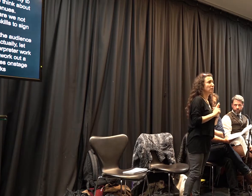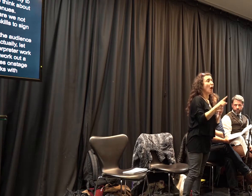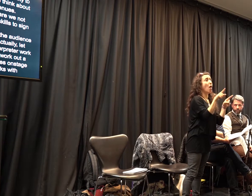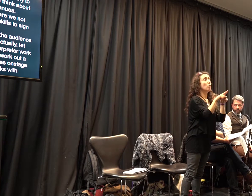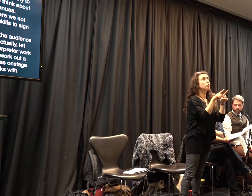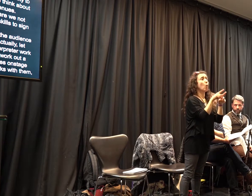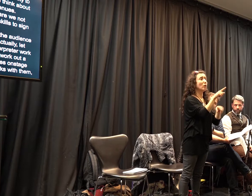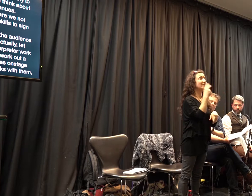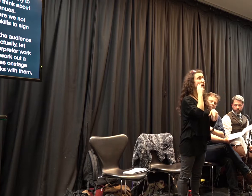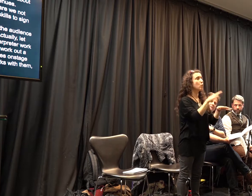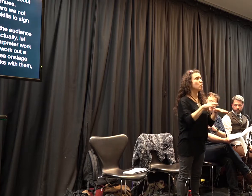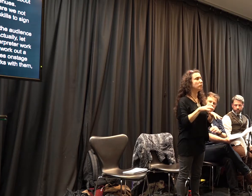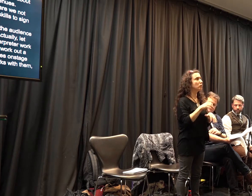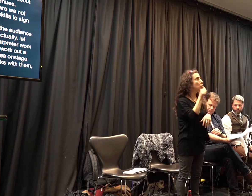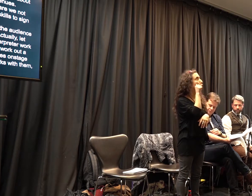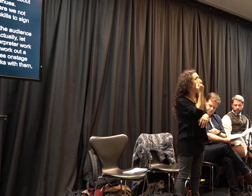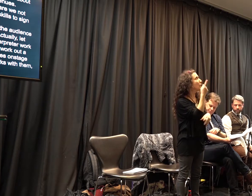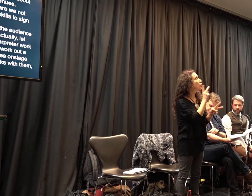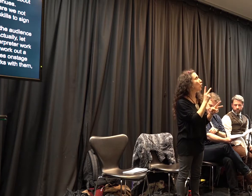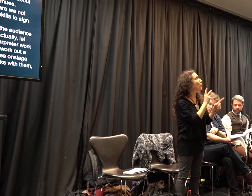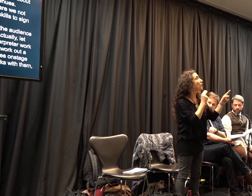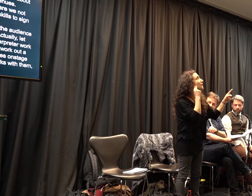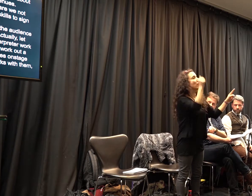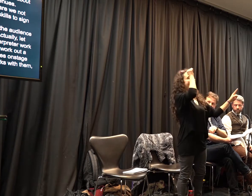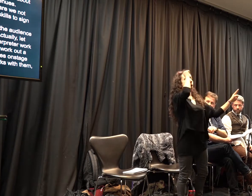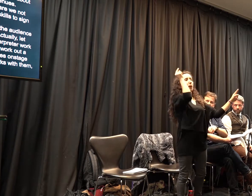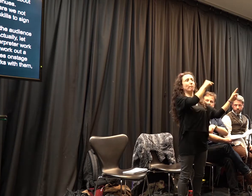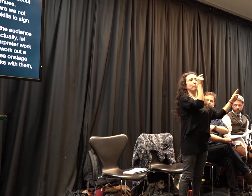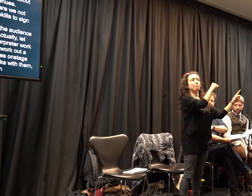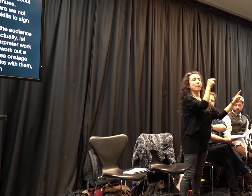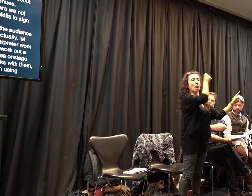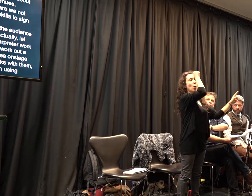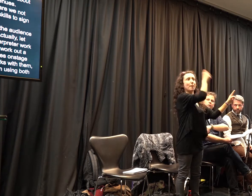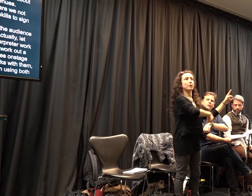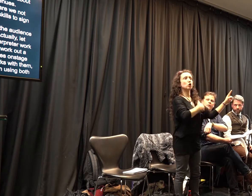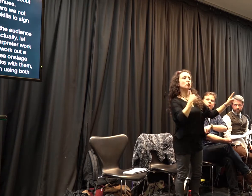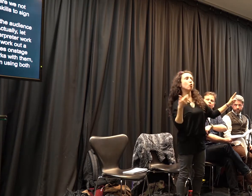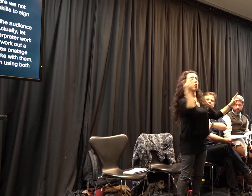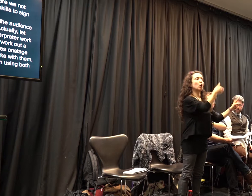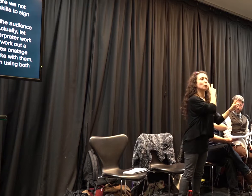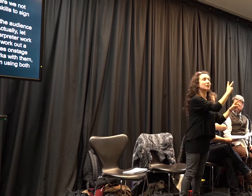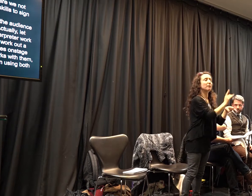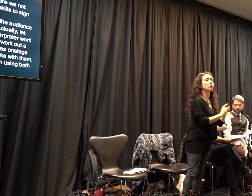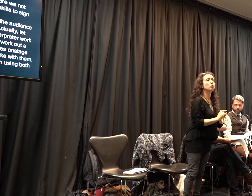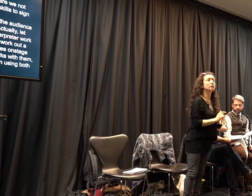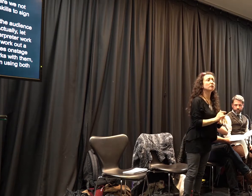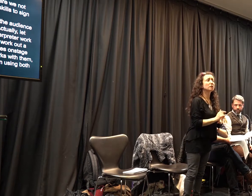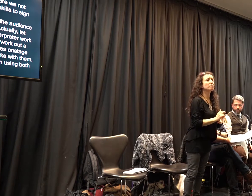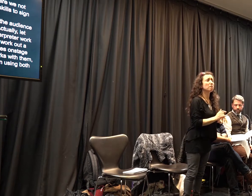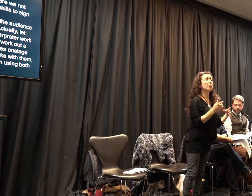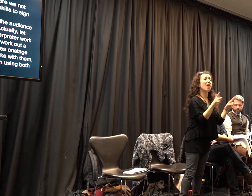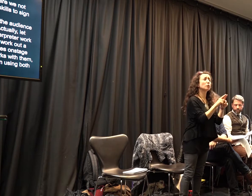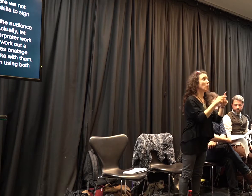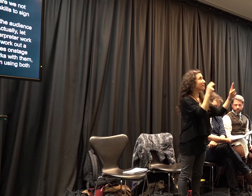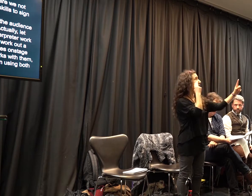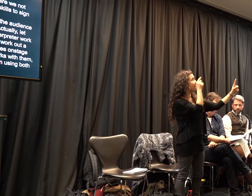opposite them, in the audience. You're then using both skills. And that deaf person has a profile within the deaf